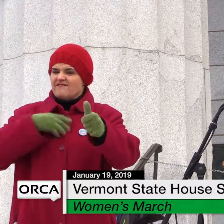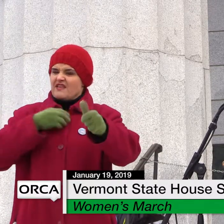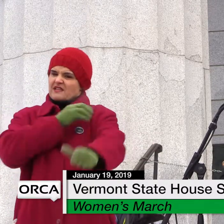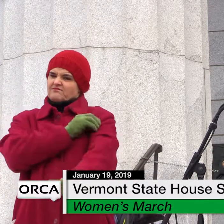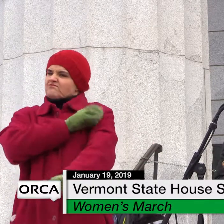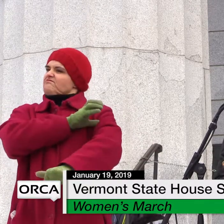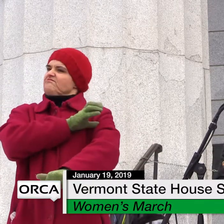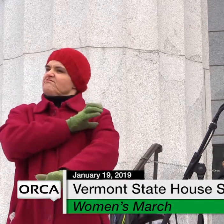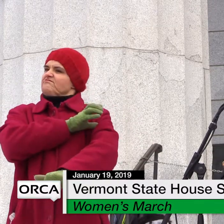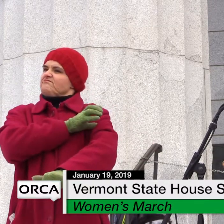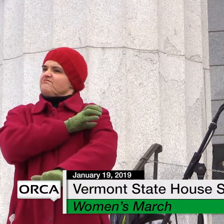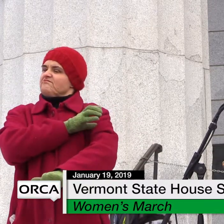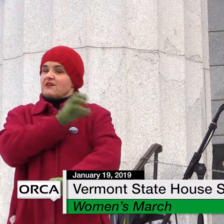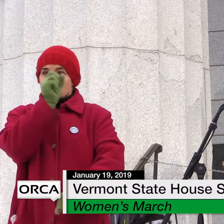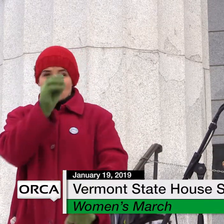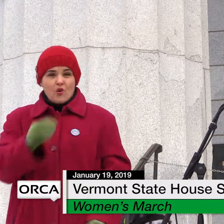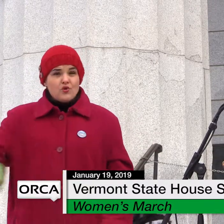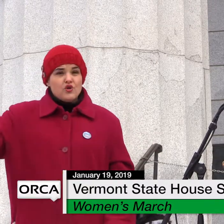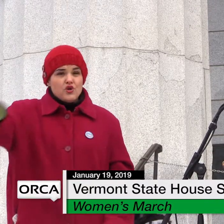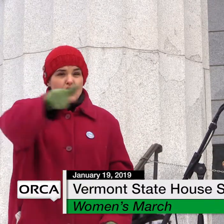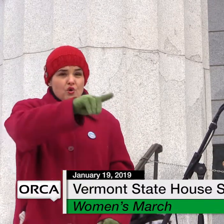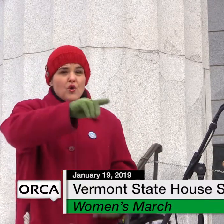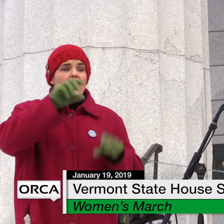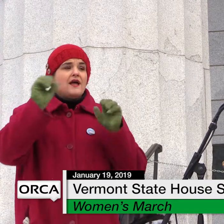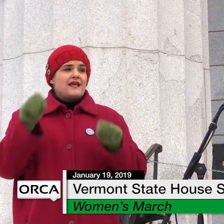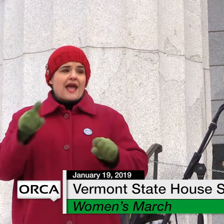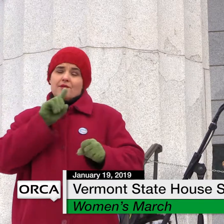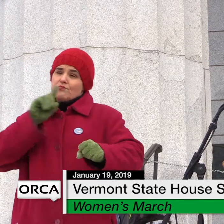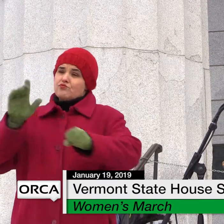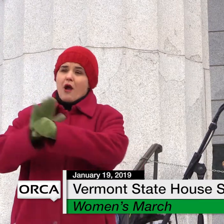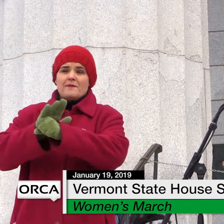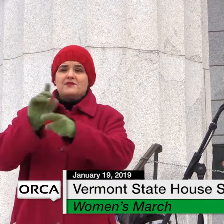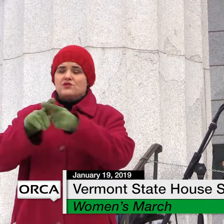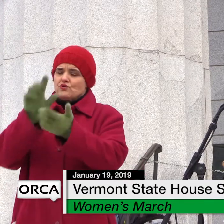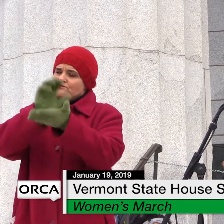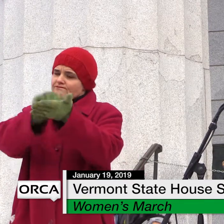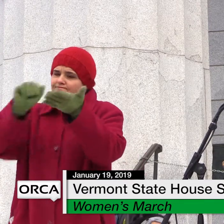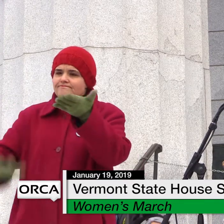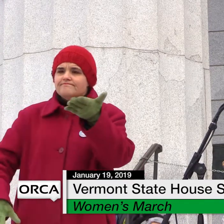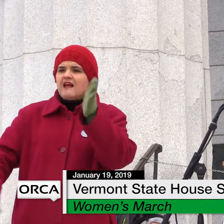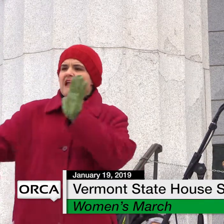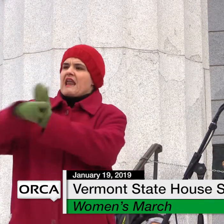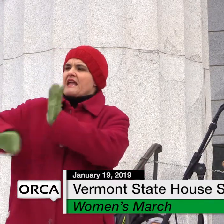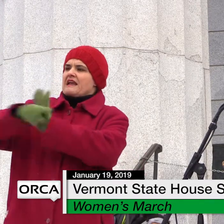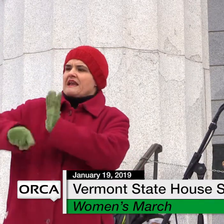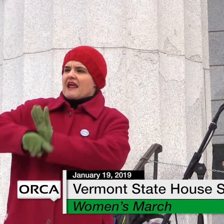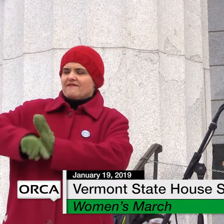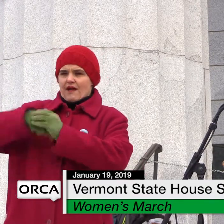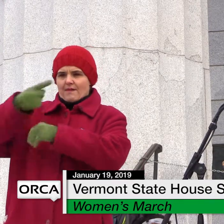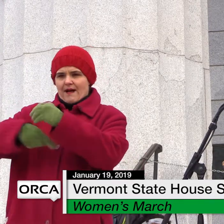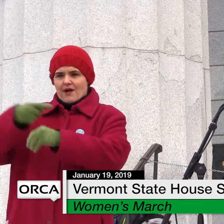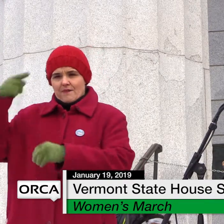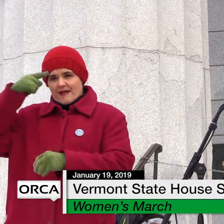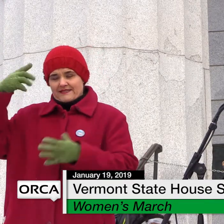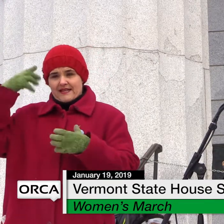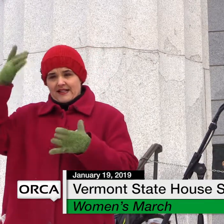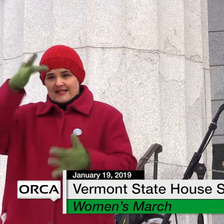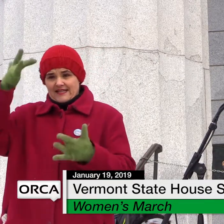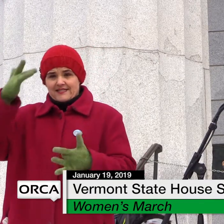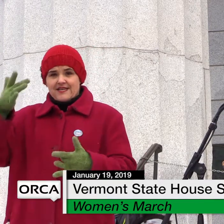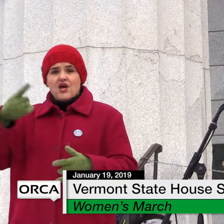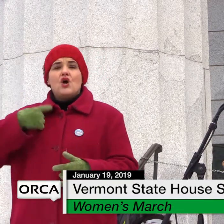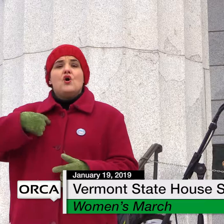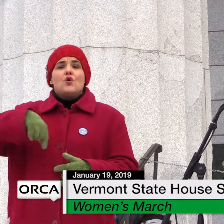So would you be willing to make a pledge to be stigma-free in 2019? Can you say it with me? We